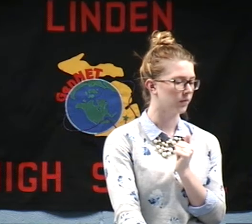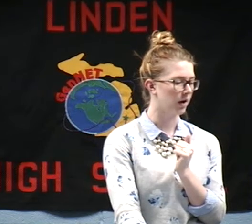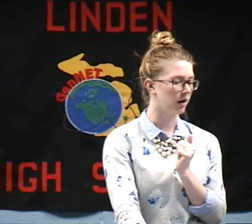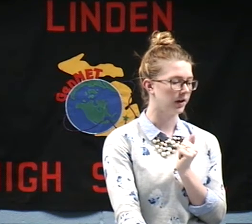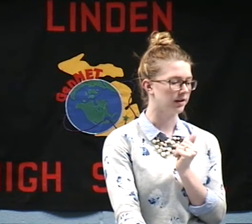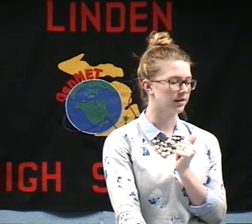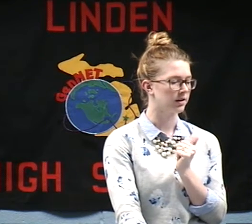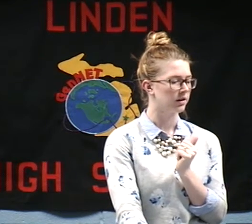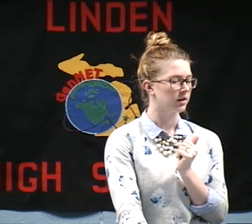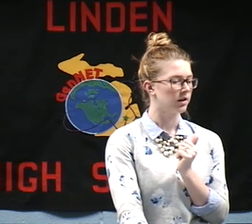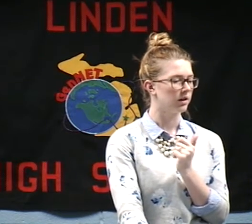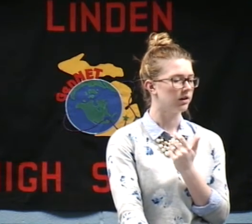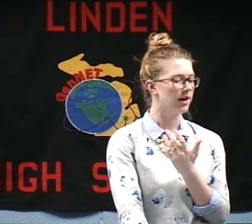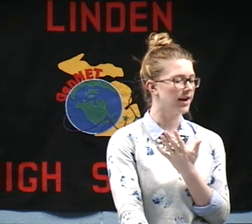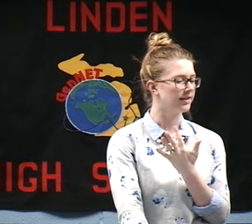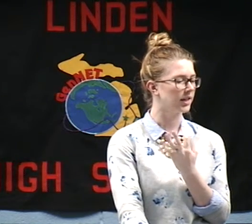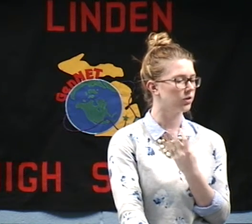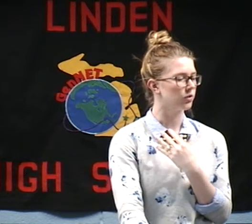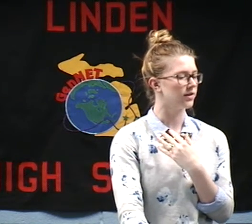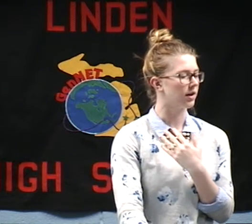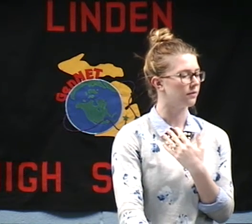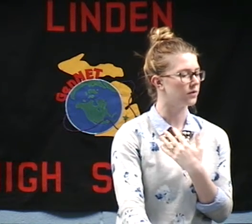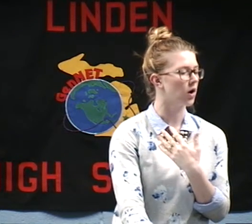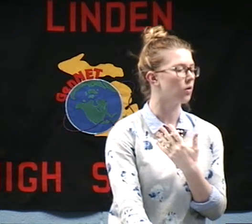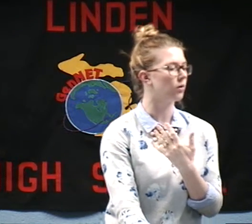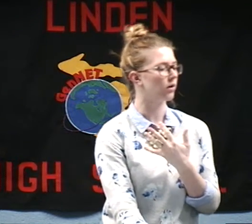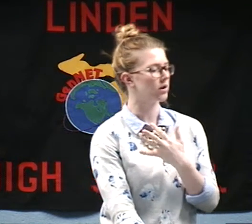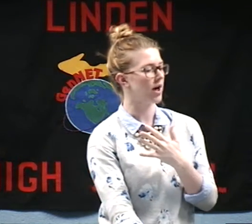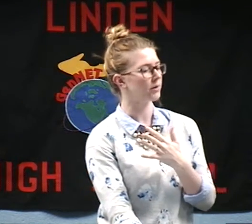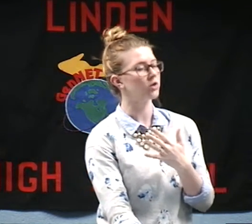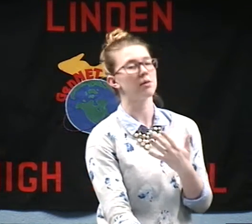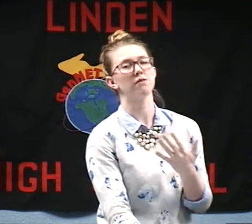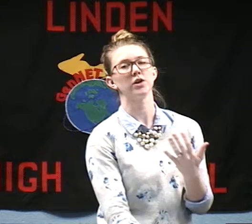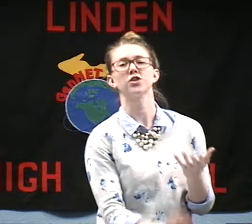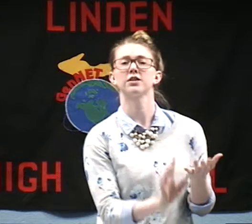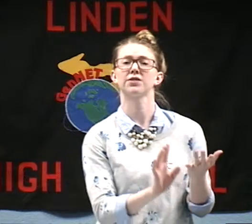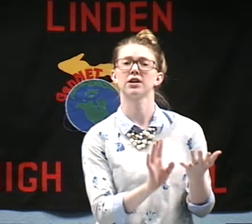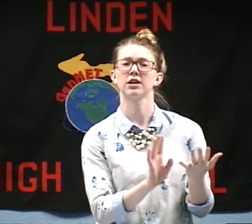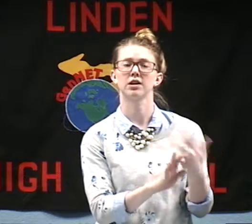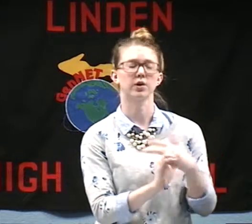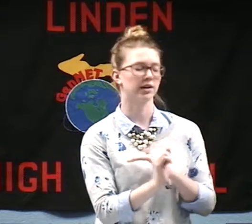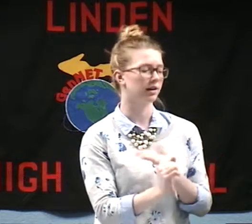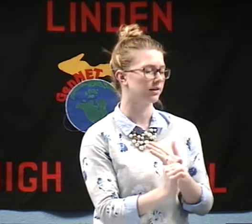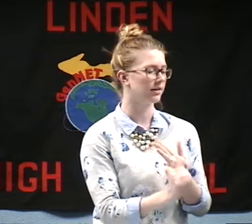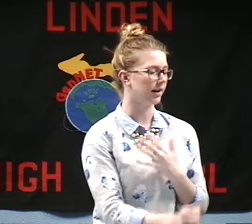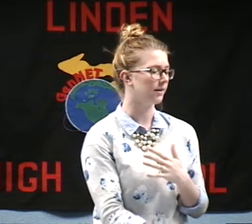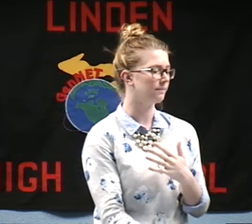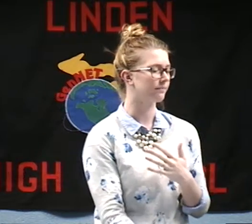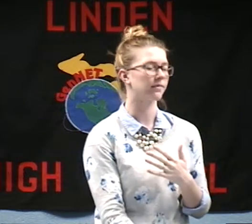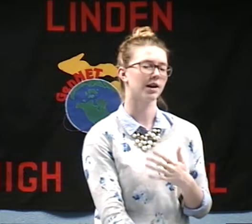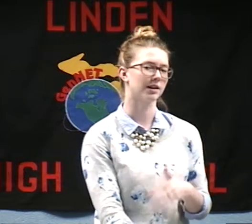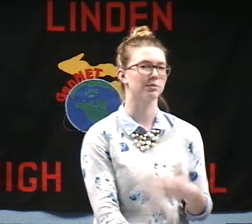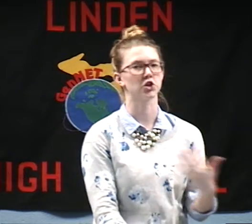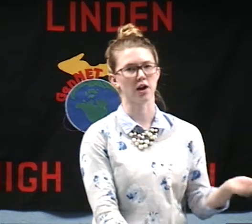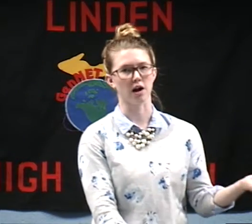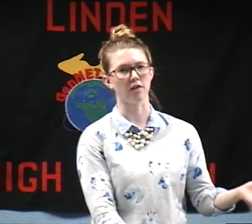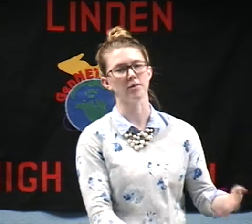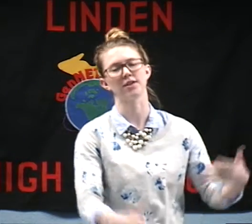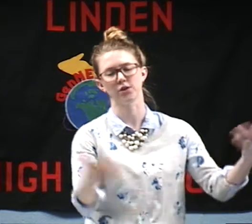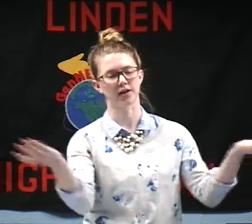all right. Let's get through this stuff. So I'm going to use my voice just for a quick second, and then I'm going to shut it off because you guys